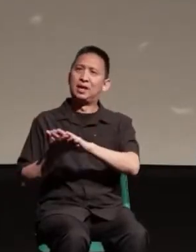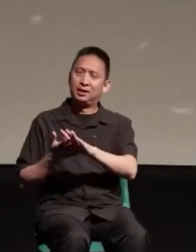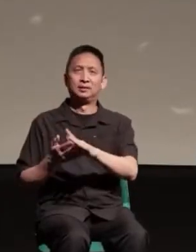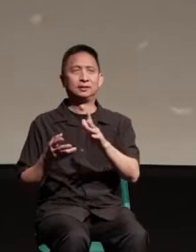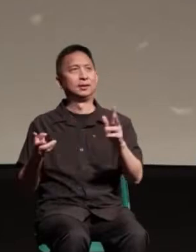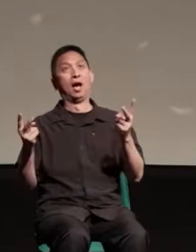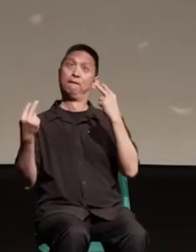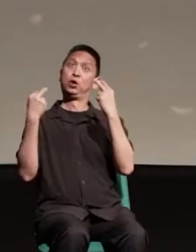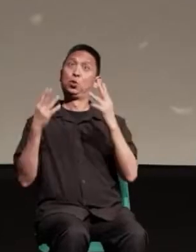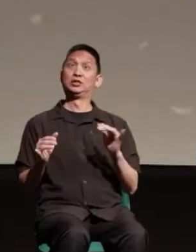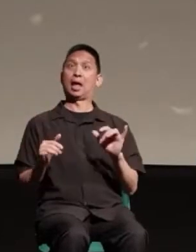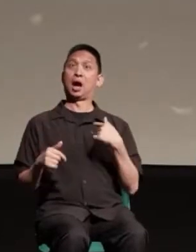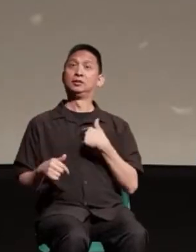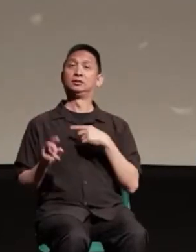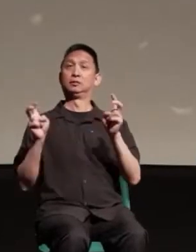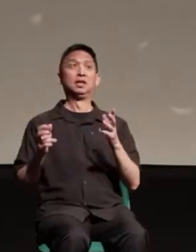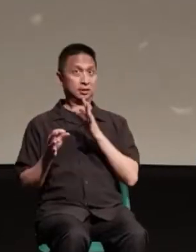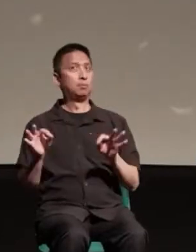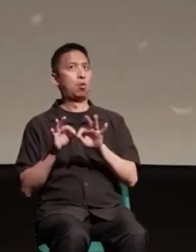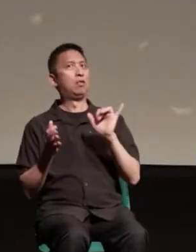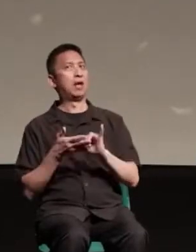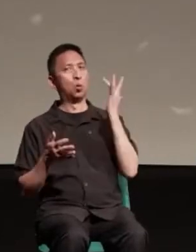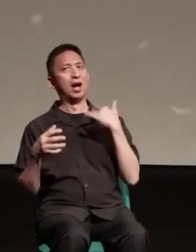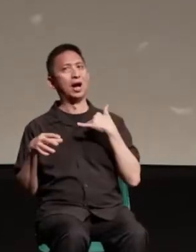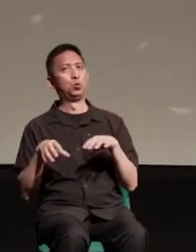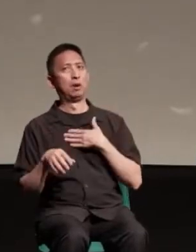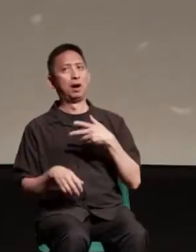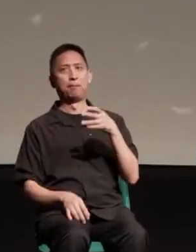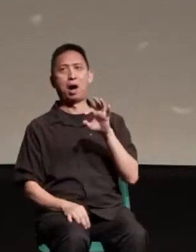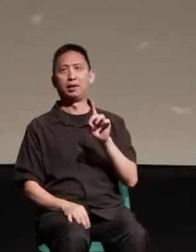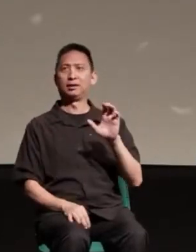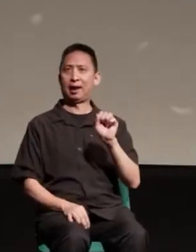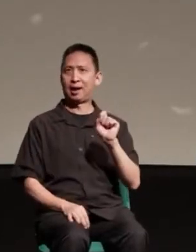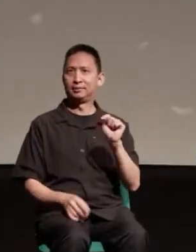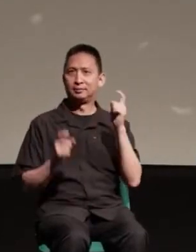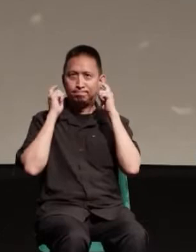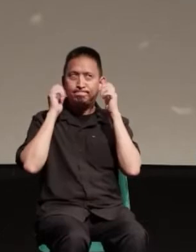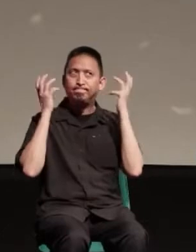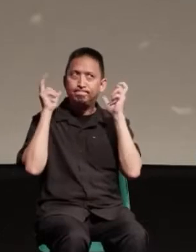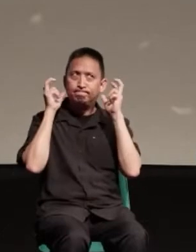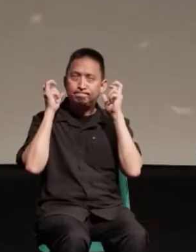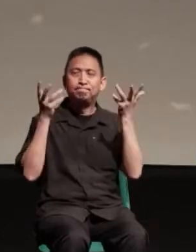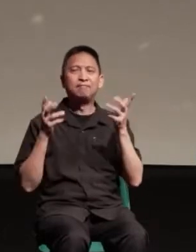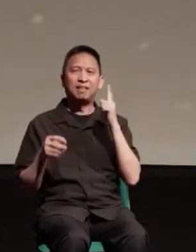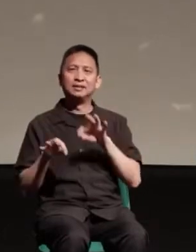Us. So I think that's why it matters. I think that's why it's worth continuously revisiting and fighting for.